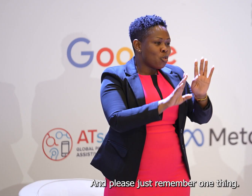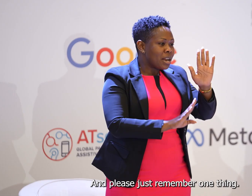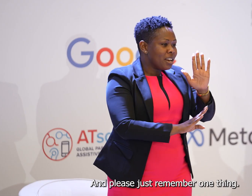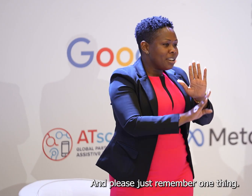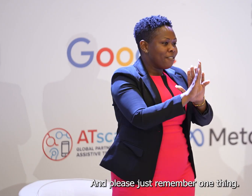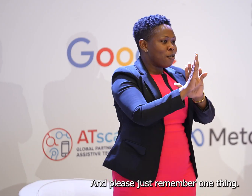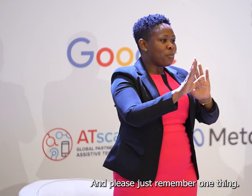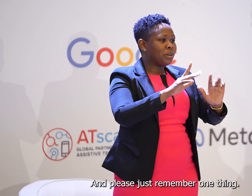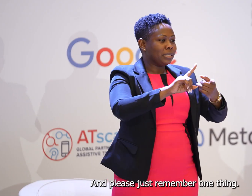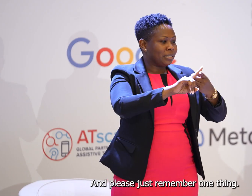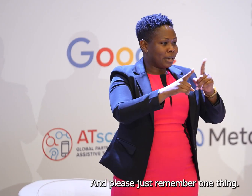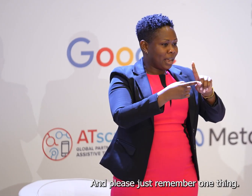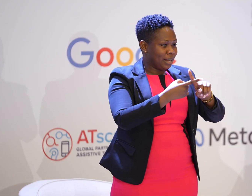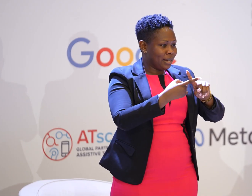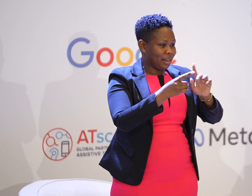just remember one thing.